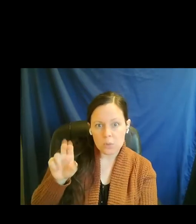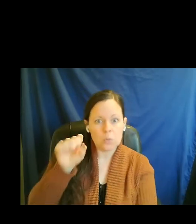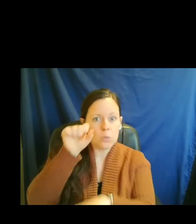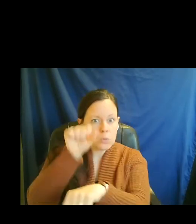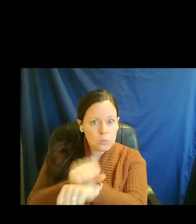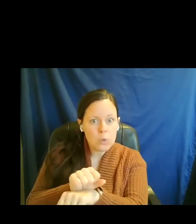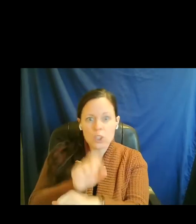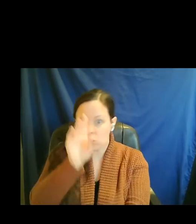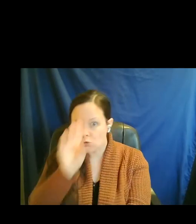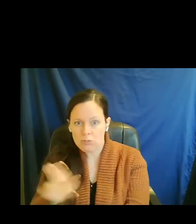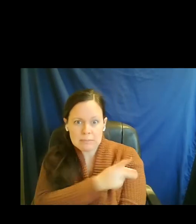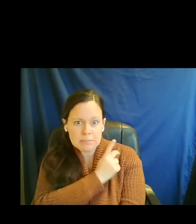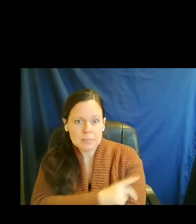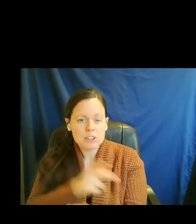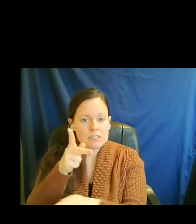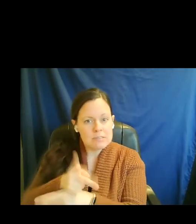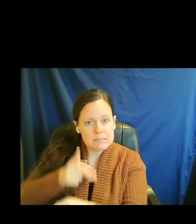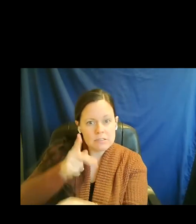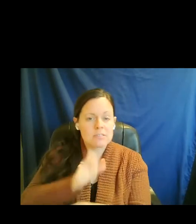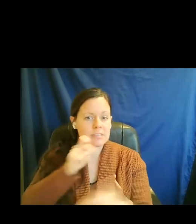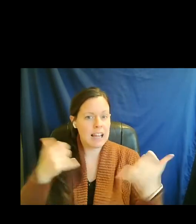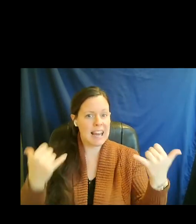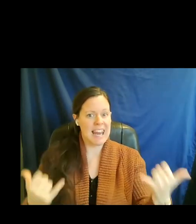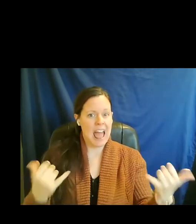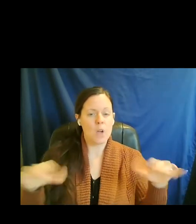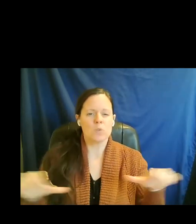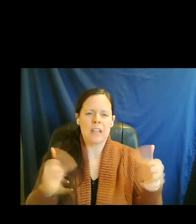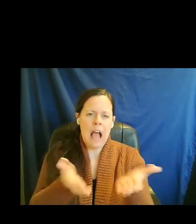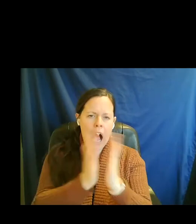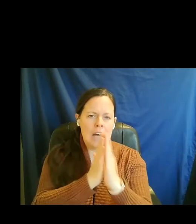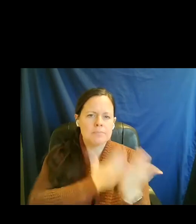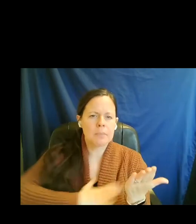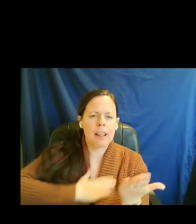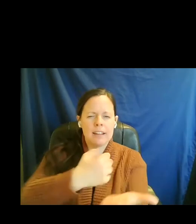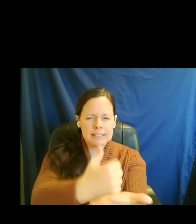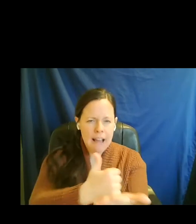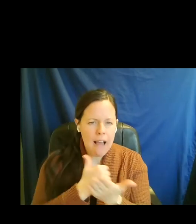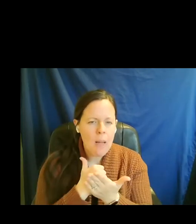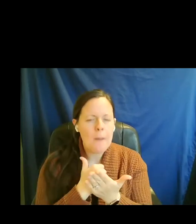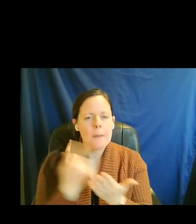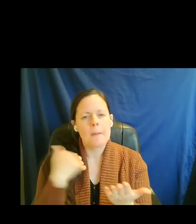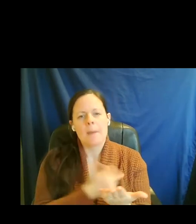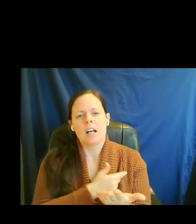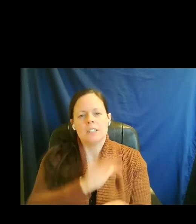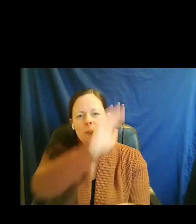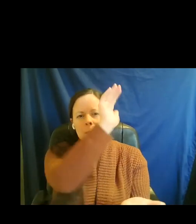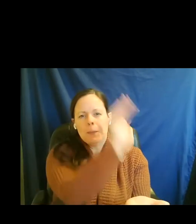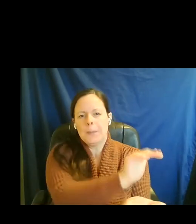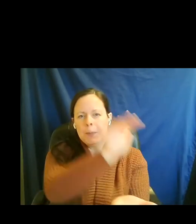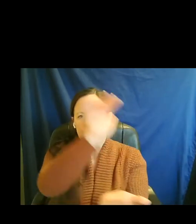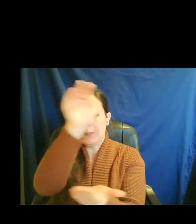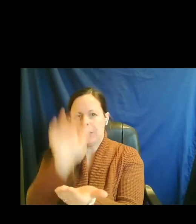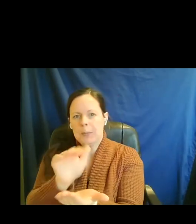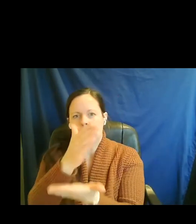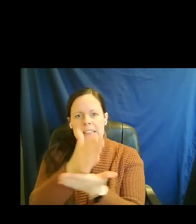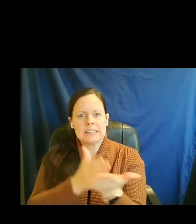and was not currently doing that, asking for help to kind of help alleviate and supplement some of the nursing care that